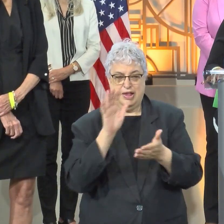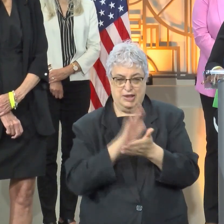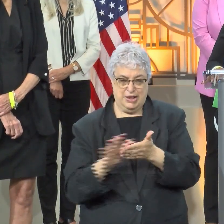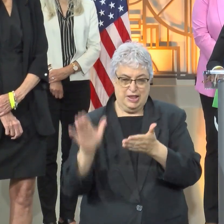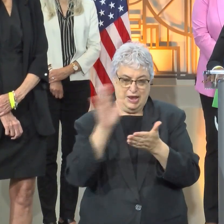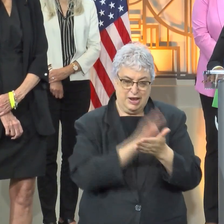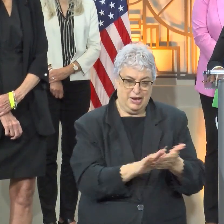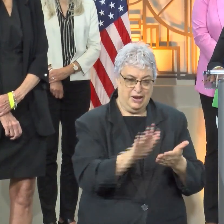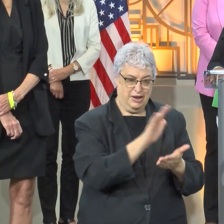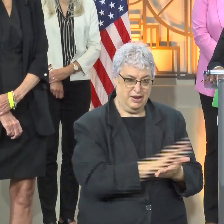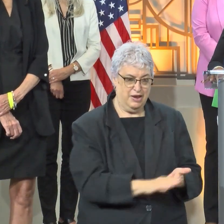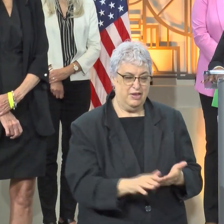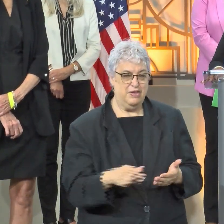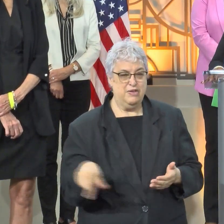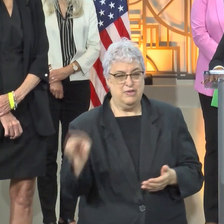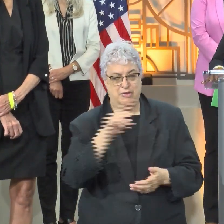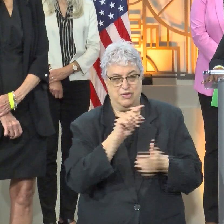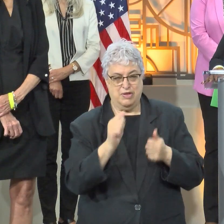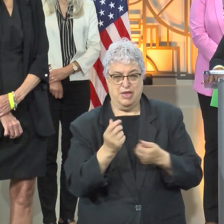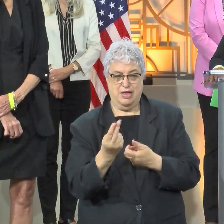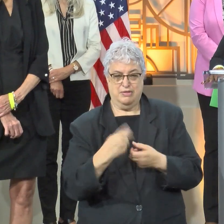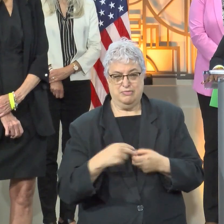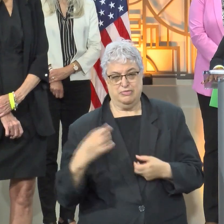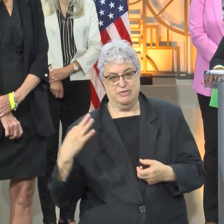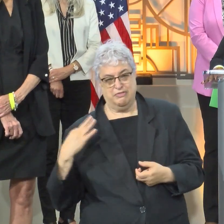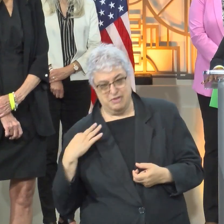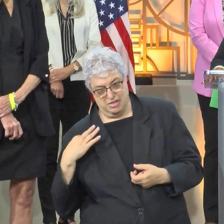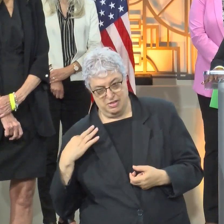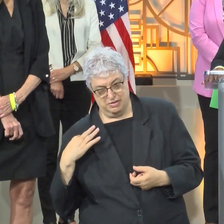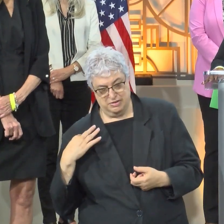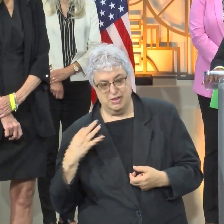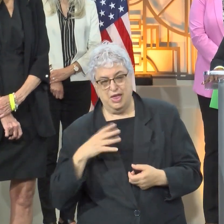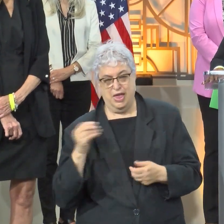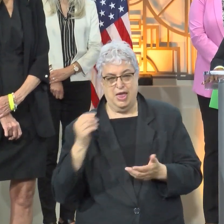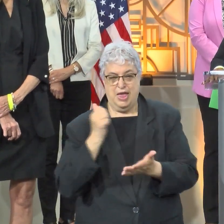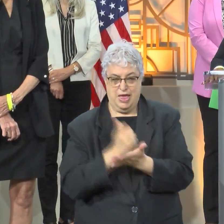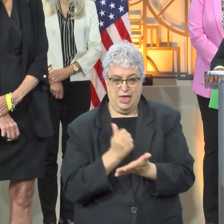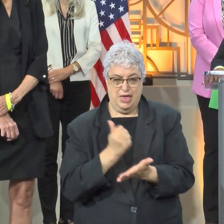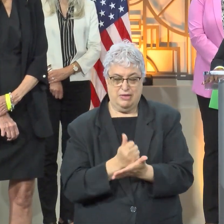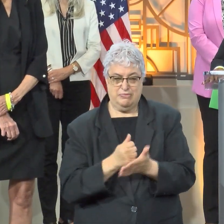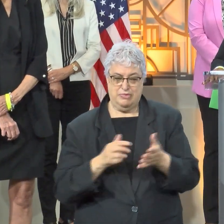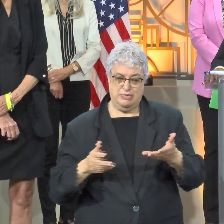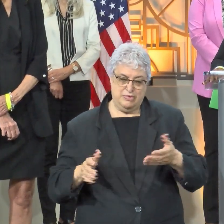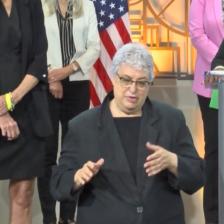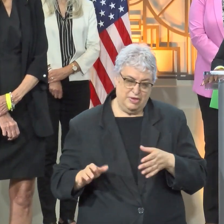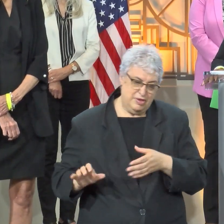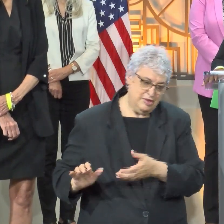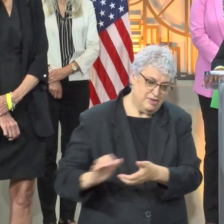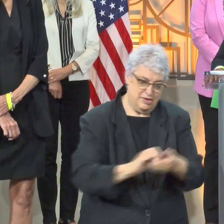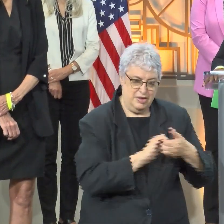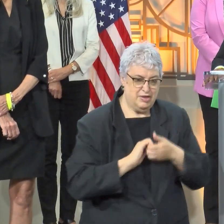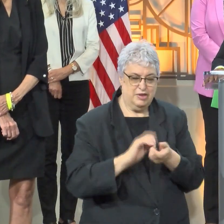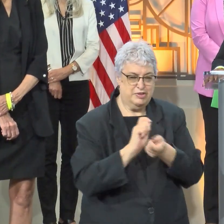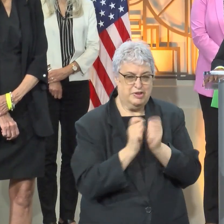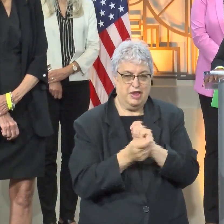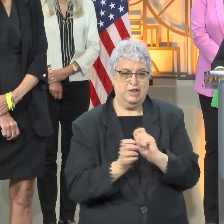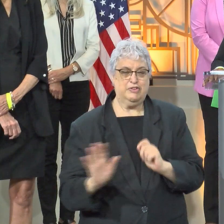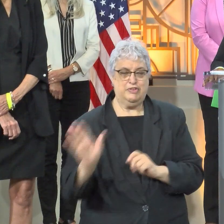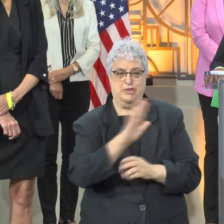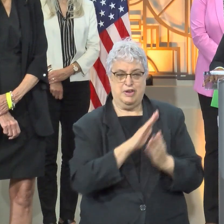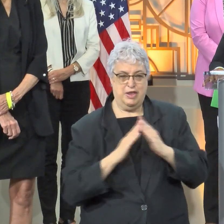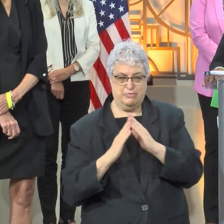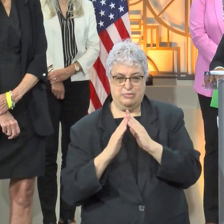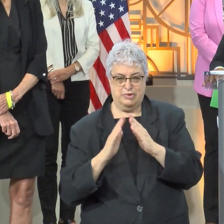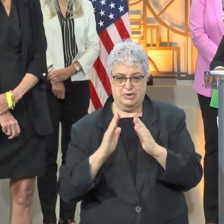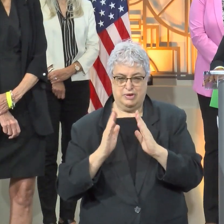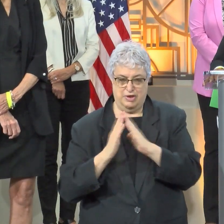cleanups and other opportunities where you can take an individual responsibility and bring collective and transformative change in your neighborhoods. So